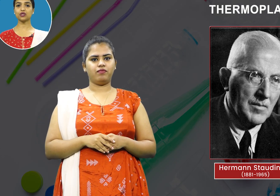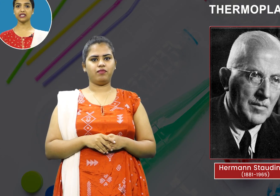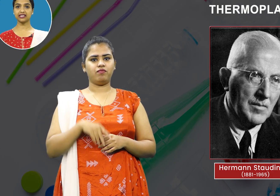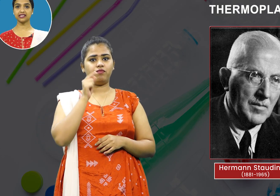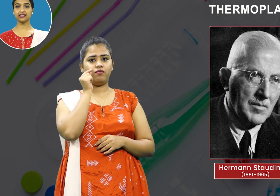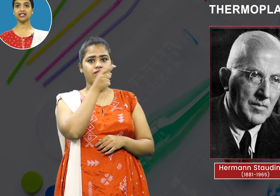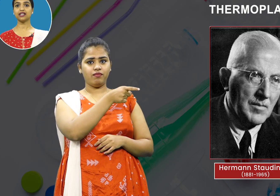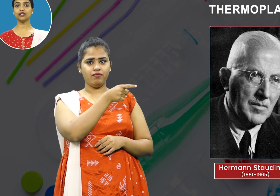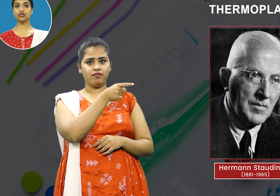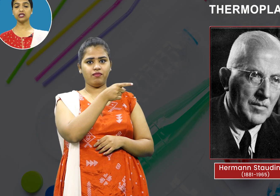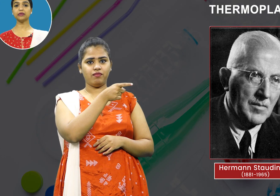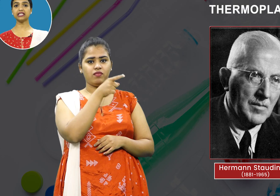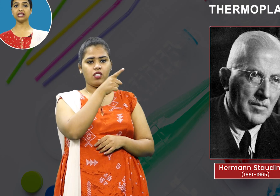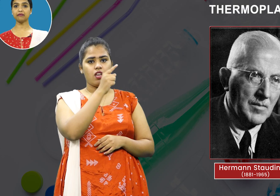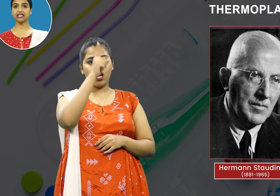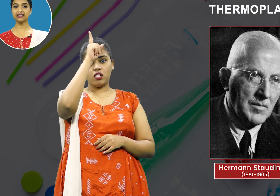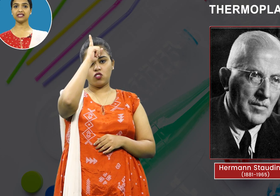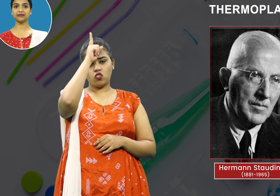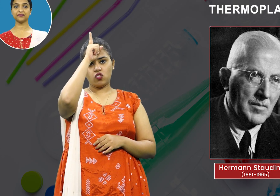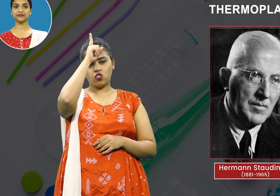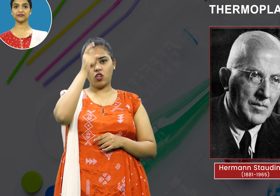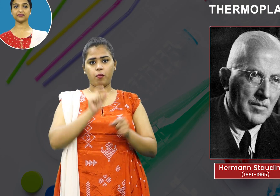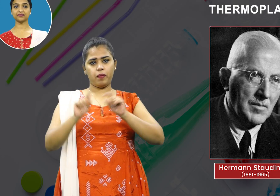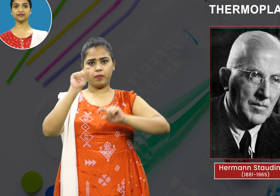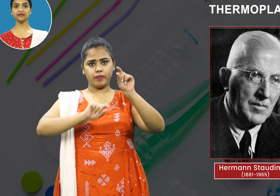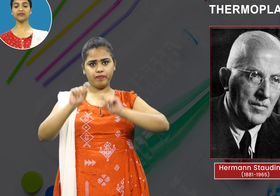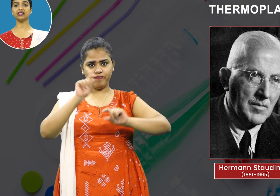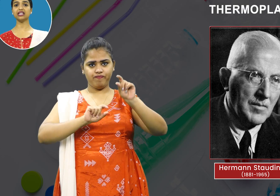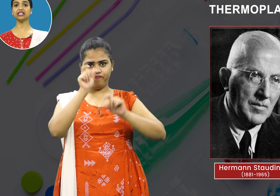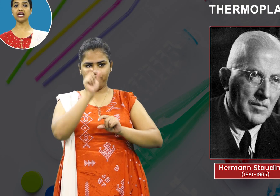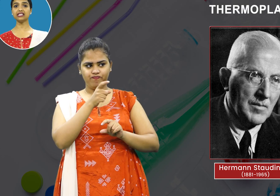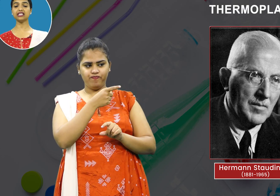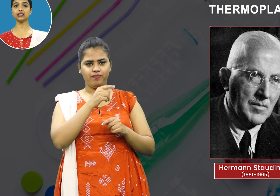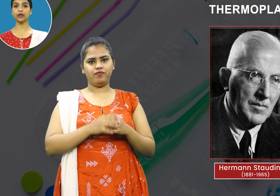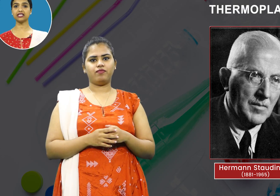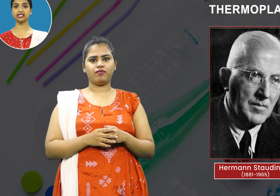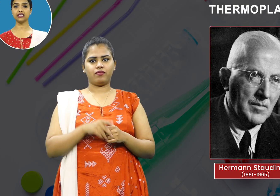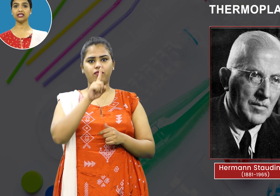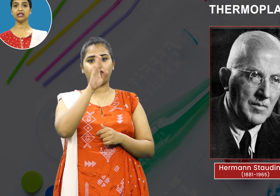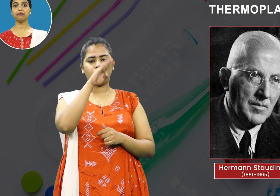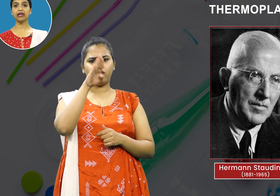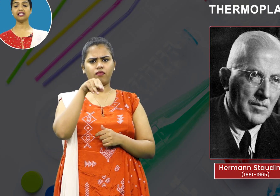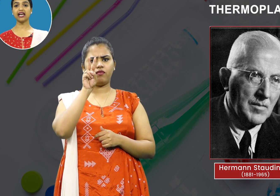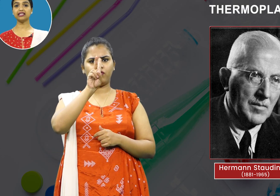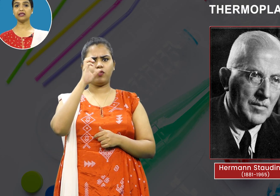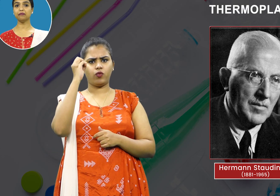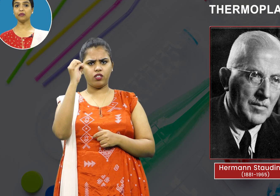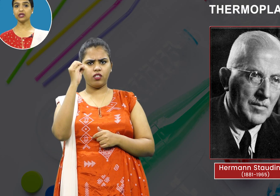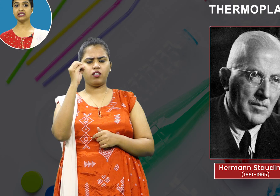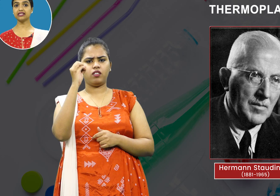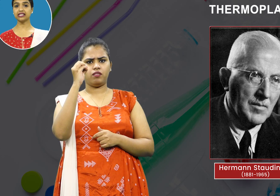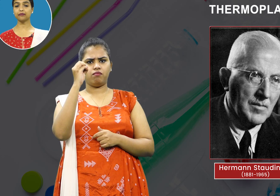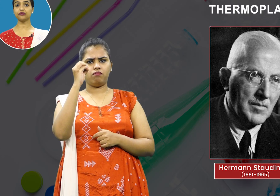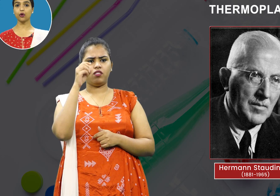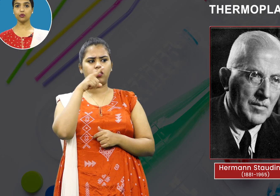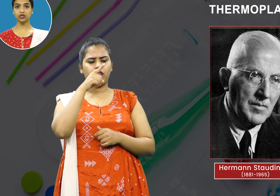Hermann Staudinger, a German chemist, in 1920 made an